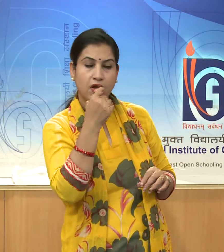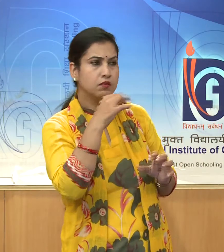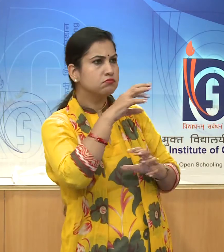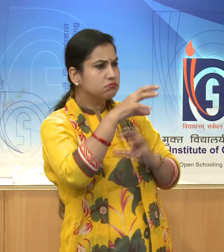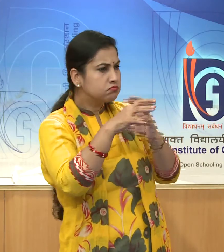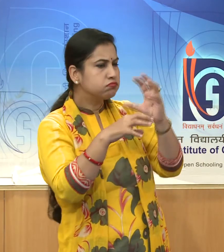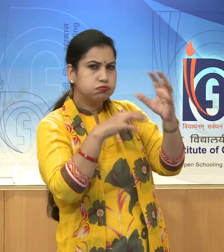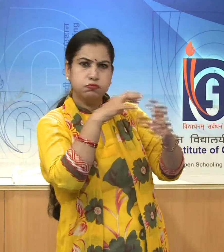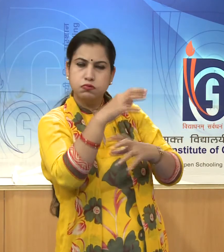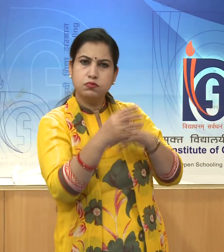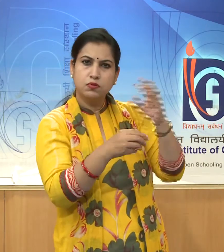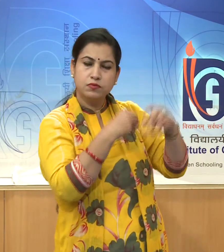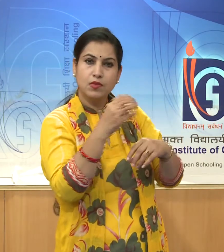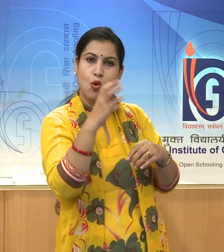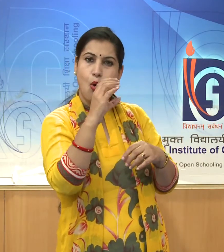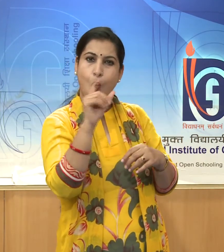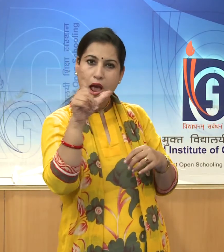white oil colors.